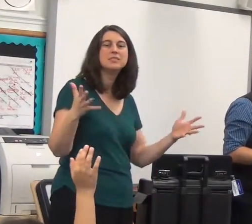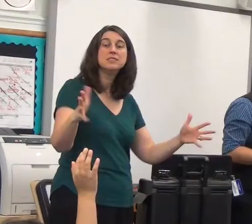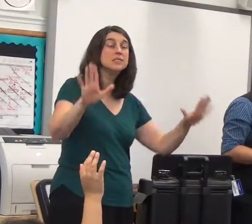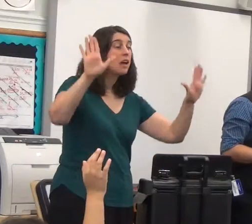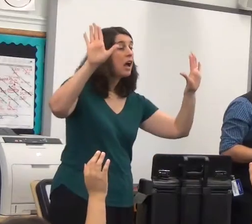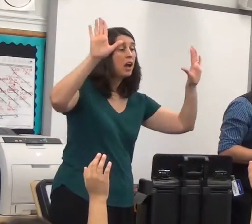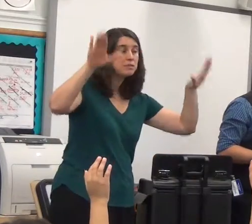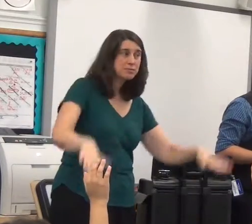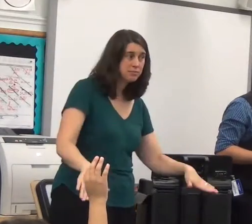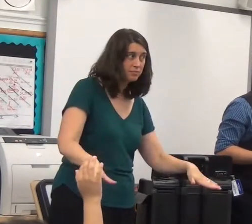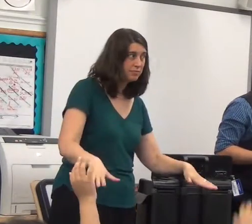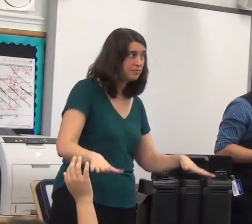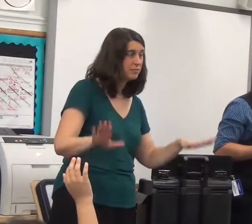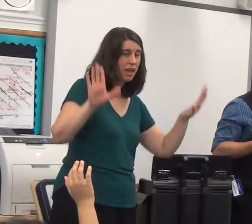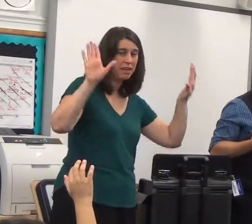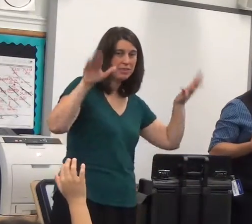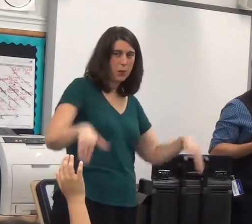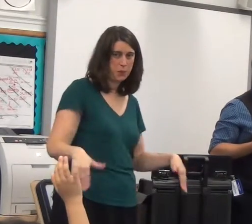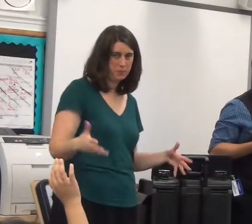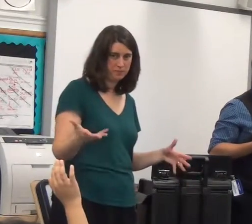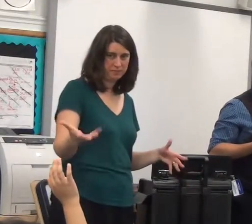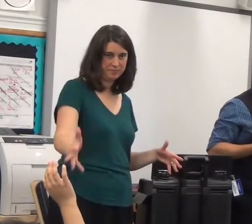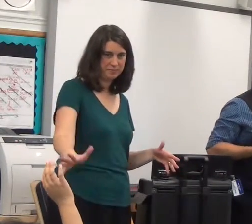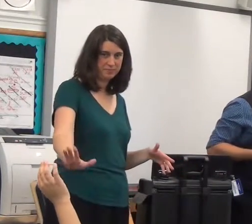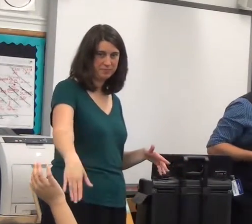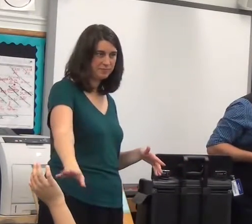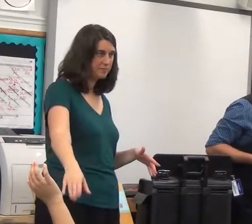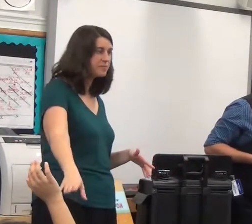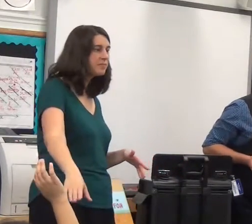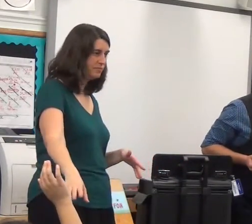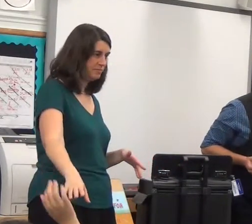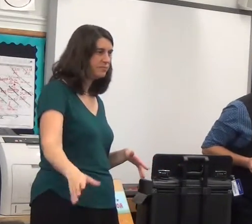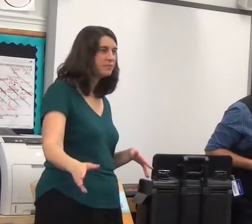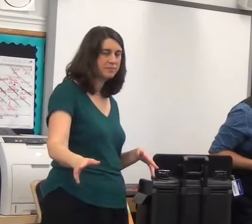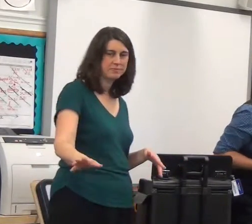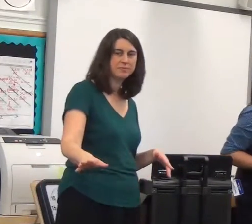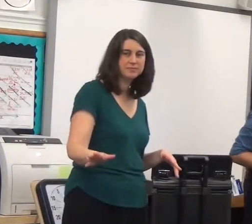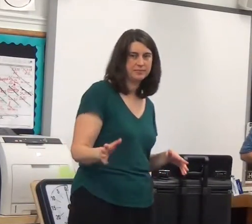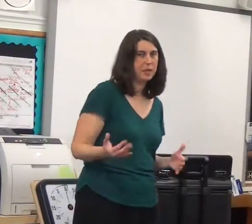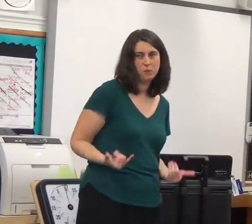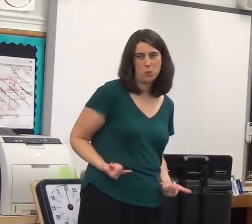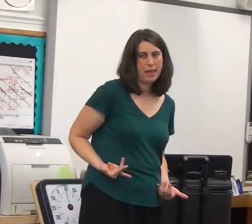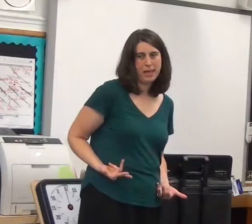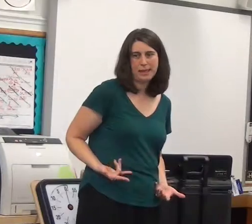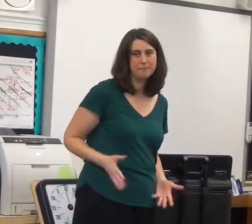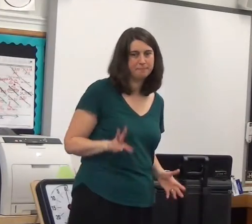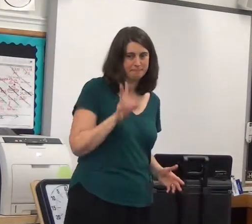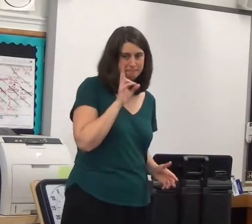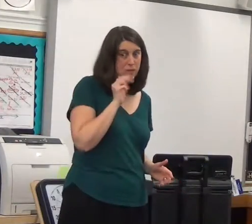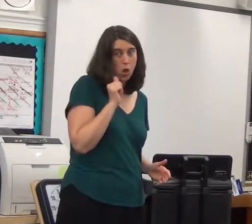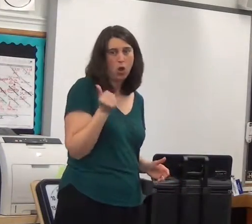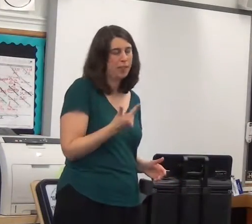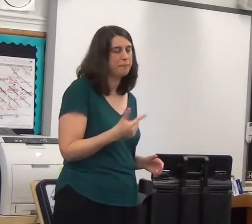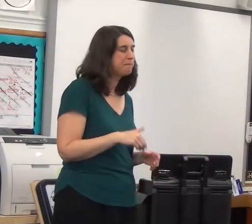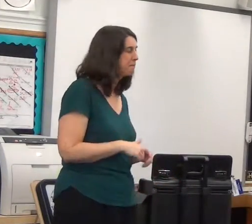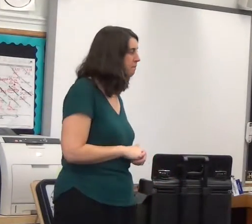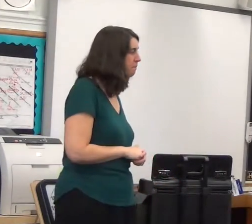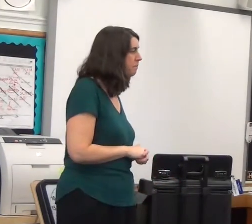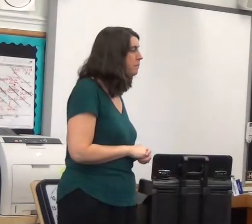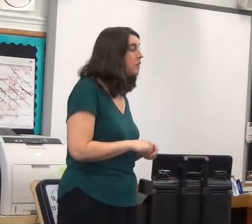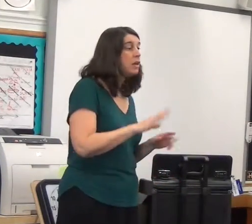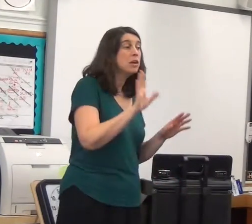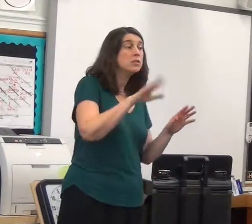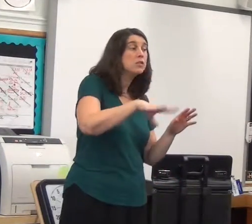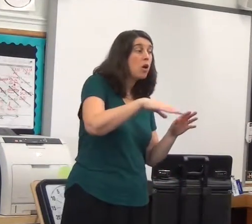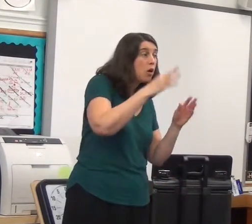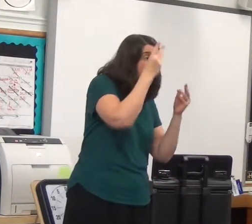attention. We can focus our attention on the bad things that happen in our lives. Or we could focus our attention